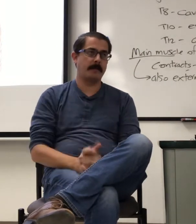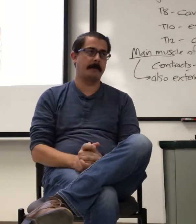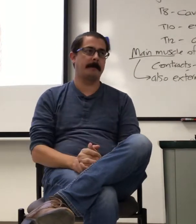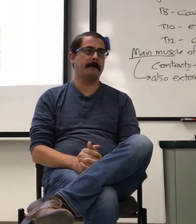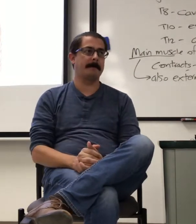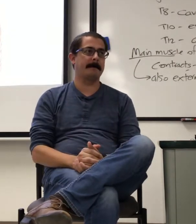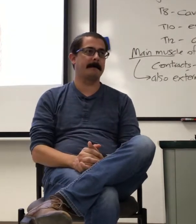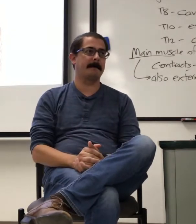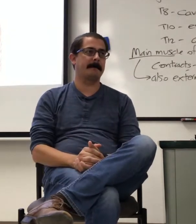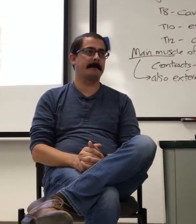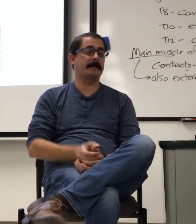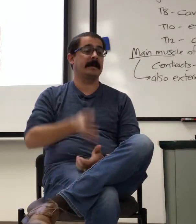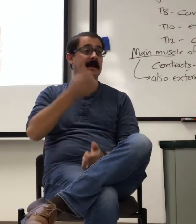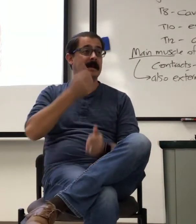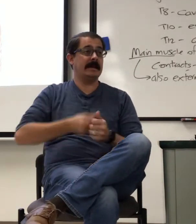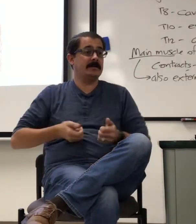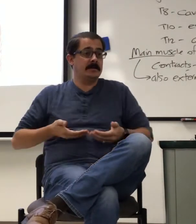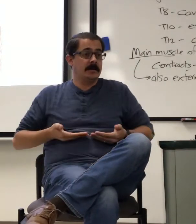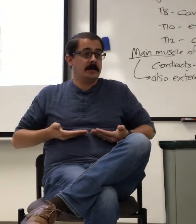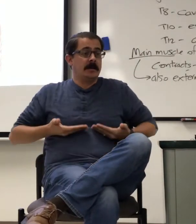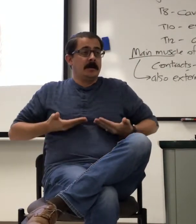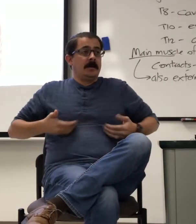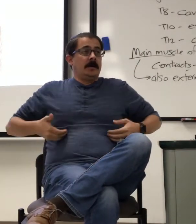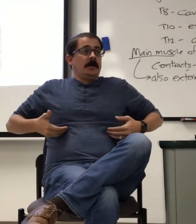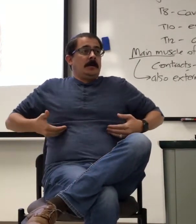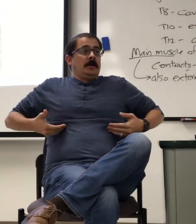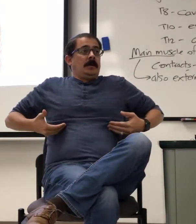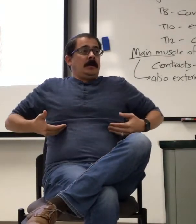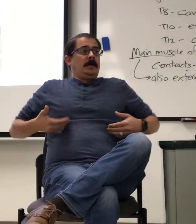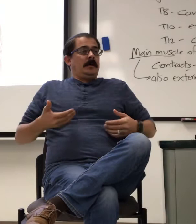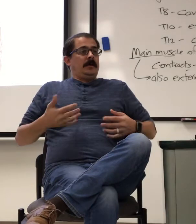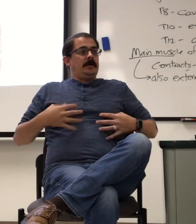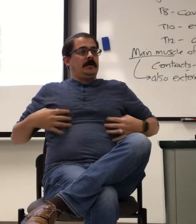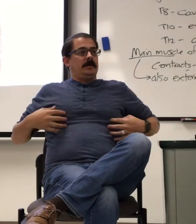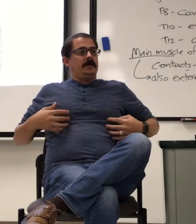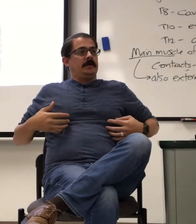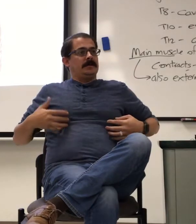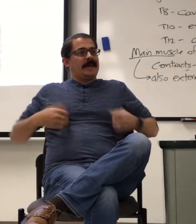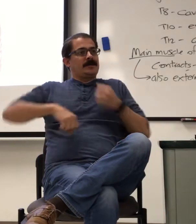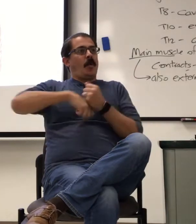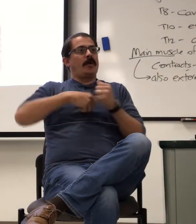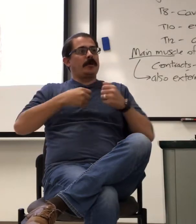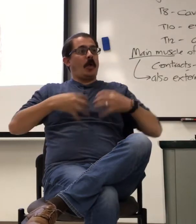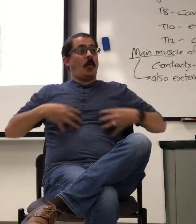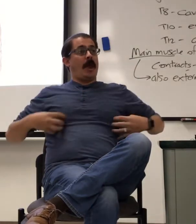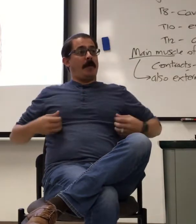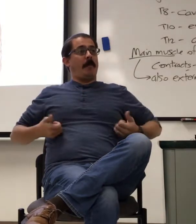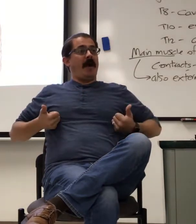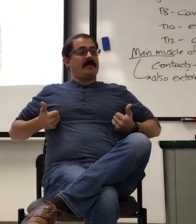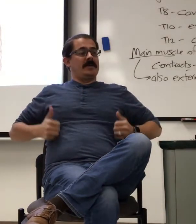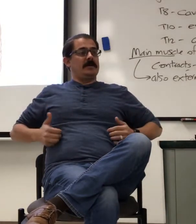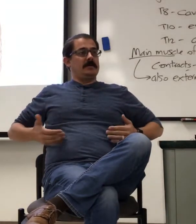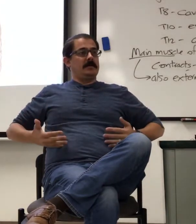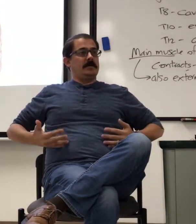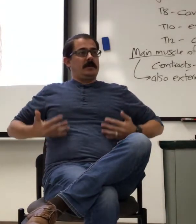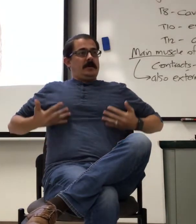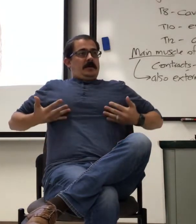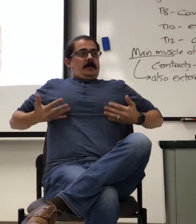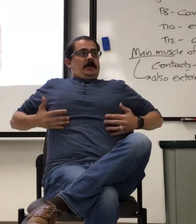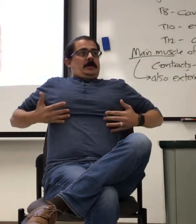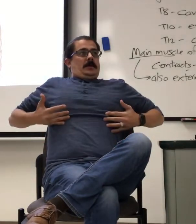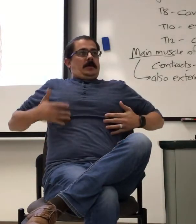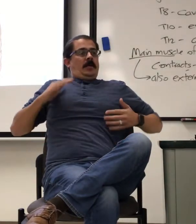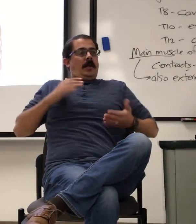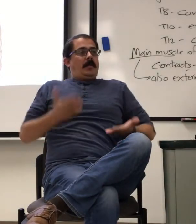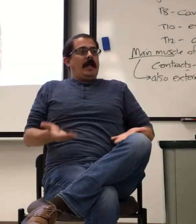Because each one is lifting up the rib below it. So the action of this muscle is to elevate ribs. So let